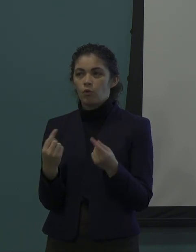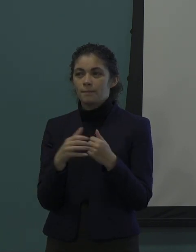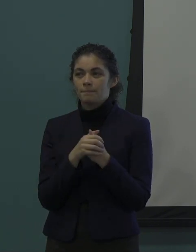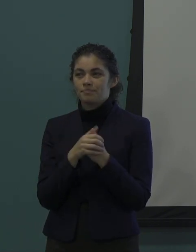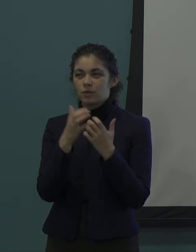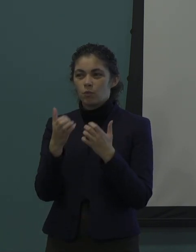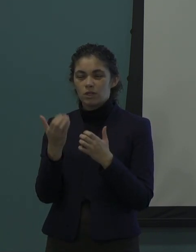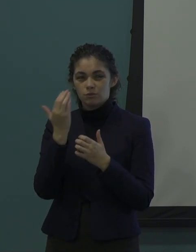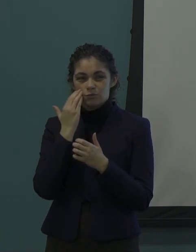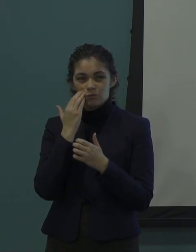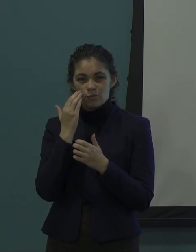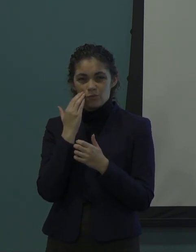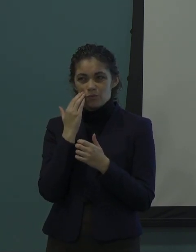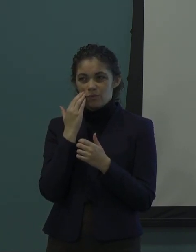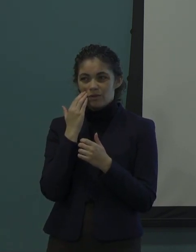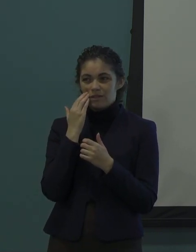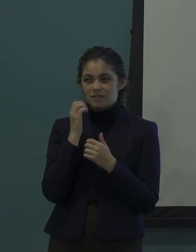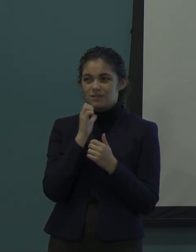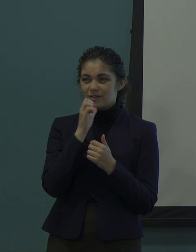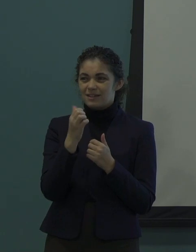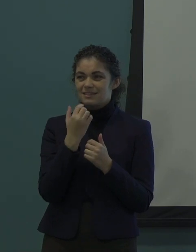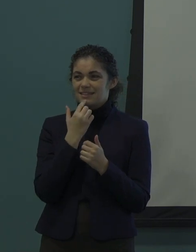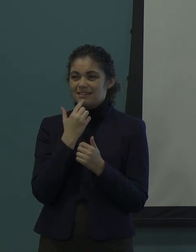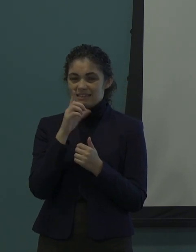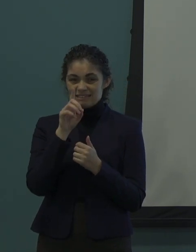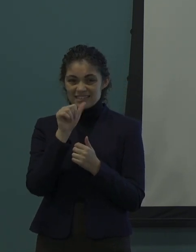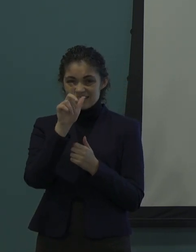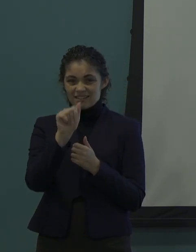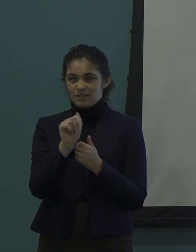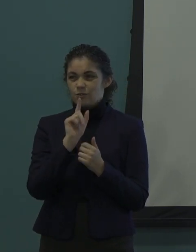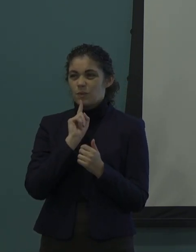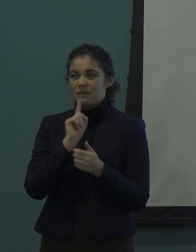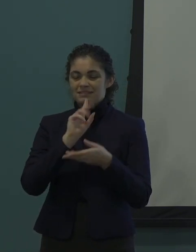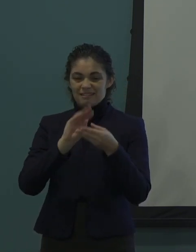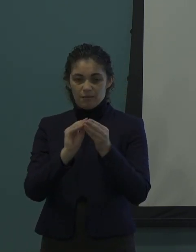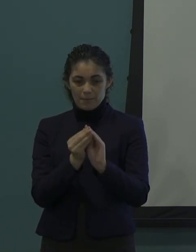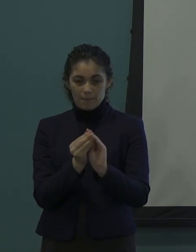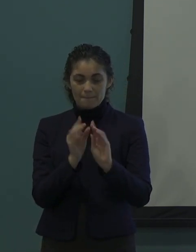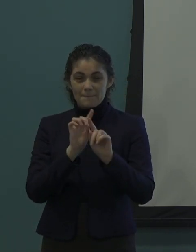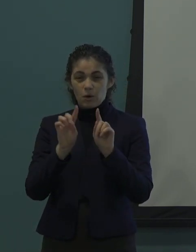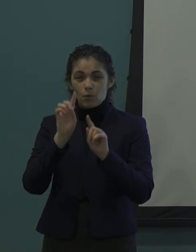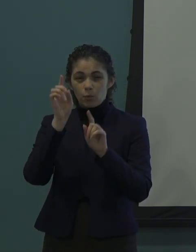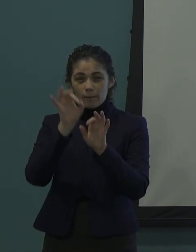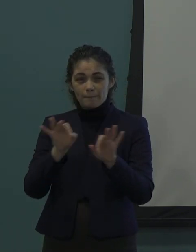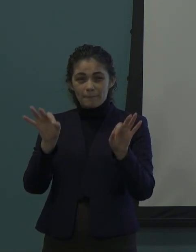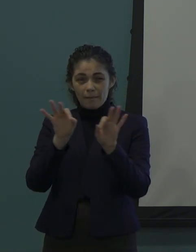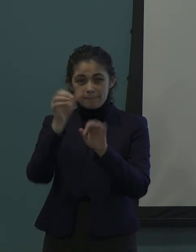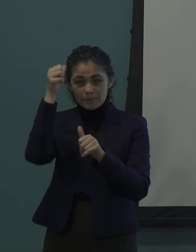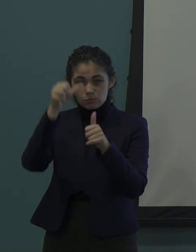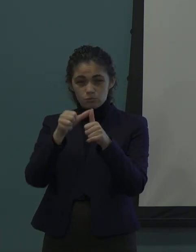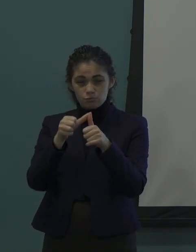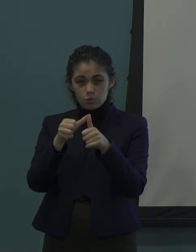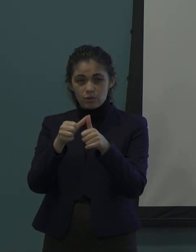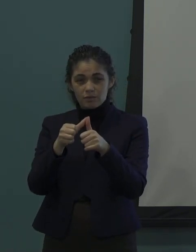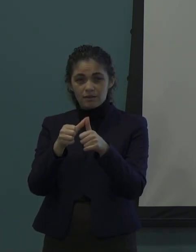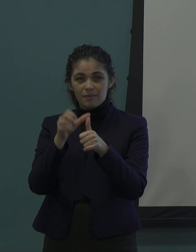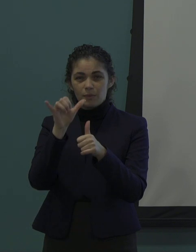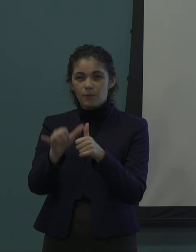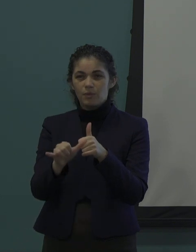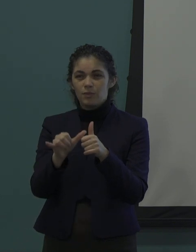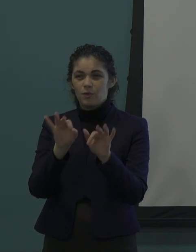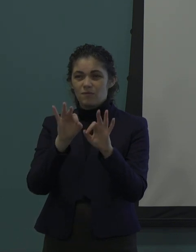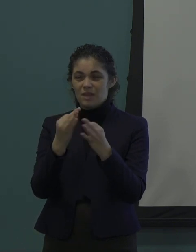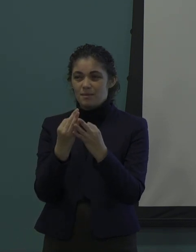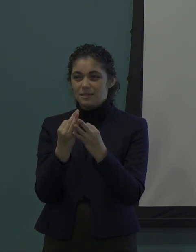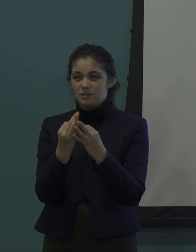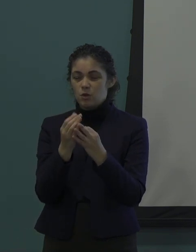like to remind everyone that I don't give these data as simply numbers, but these are 10 families in our community who are